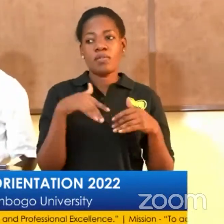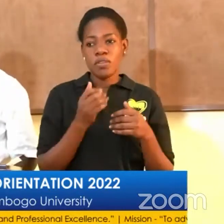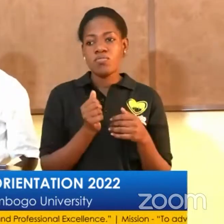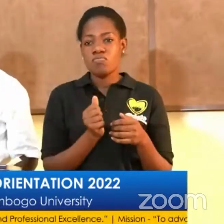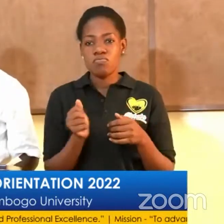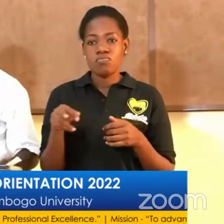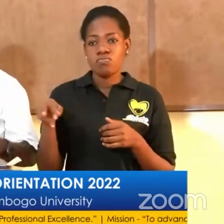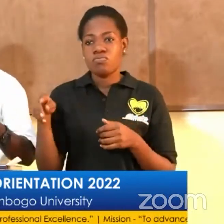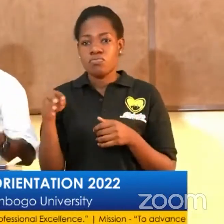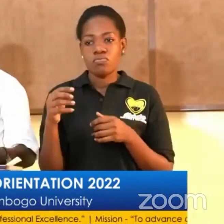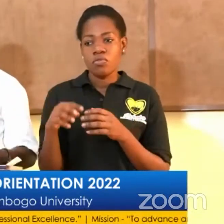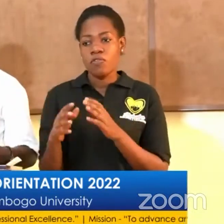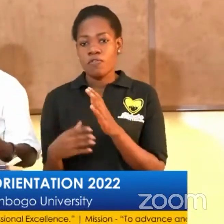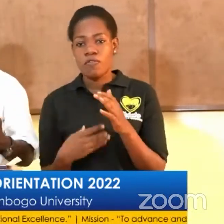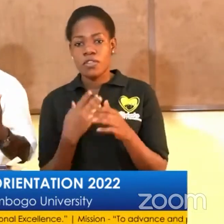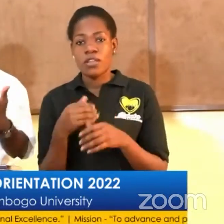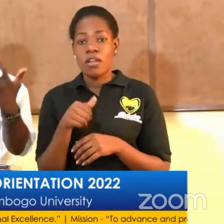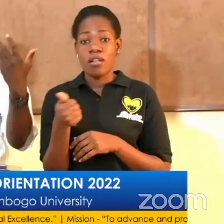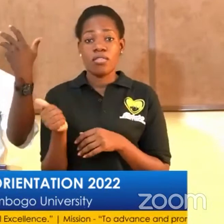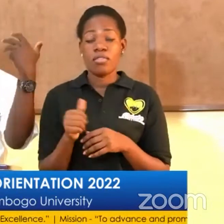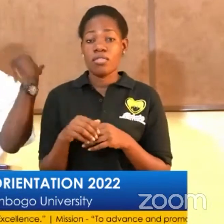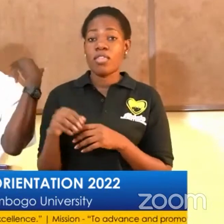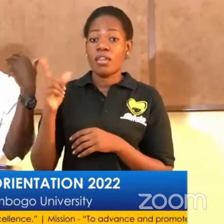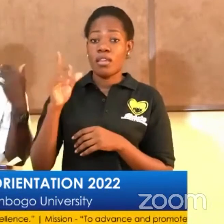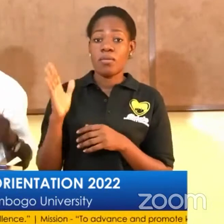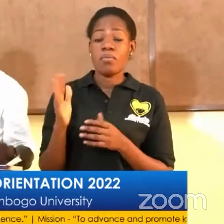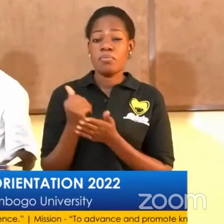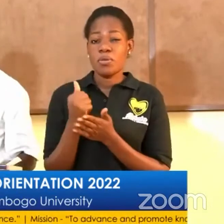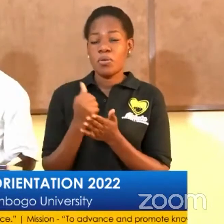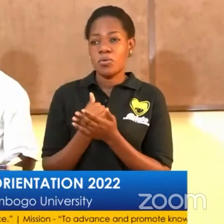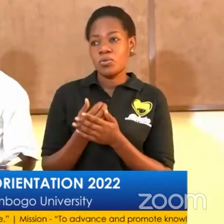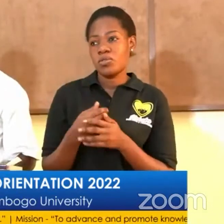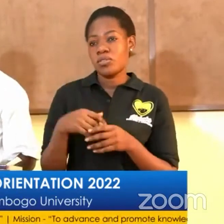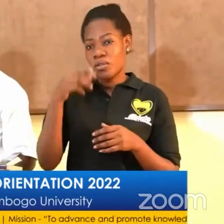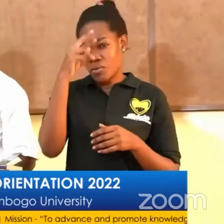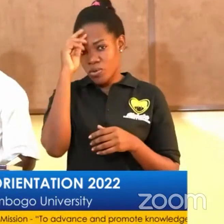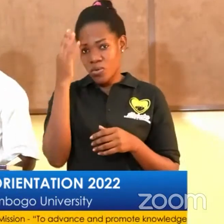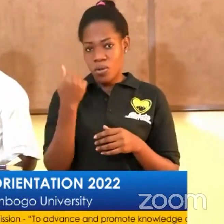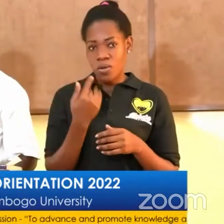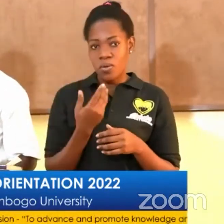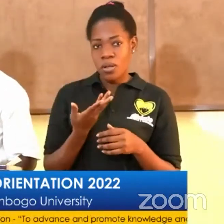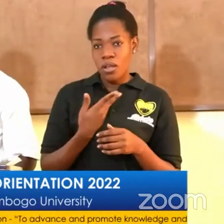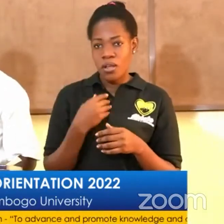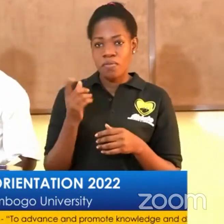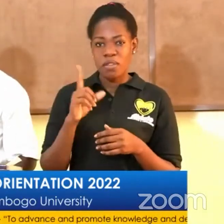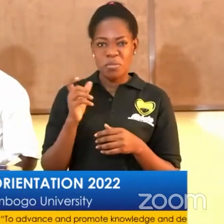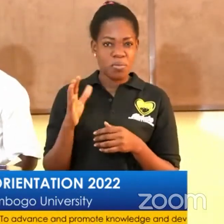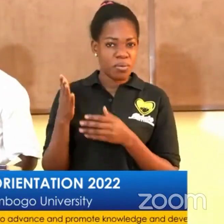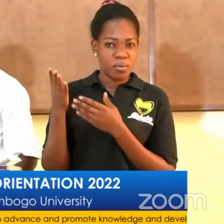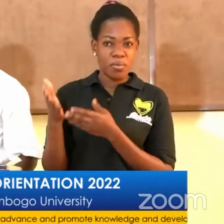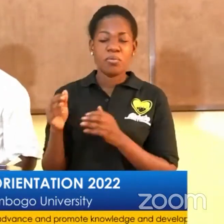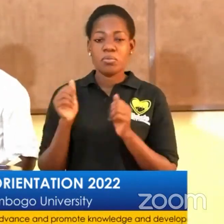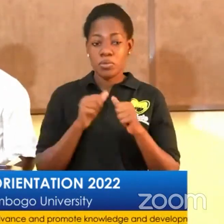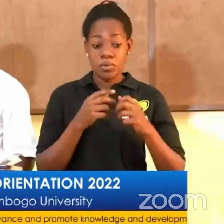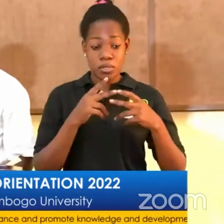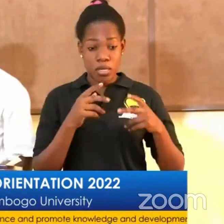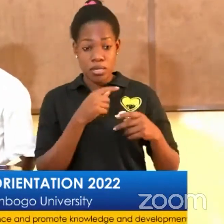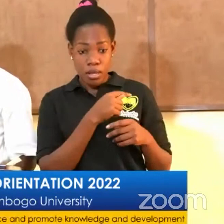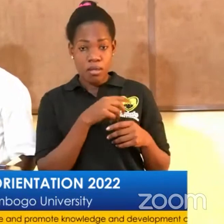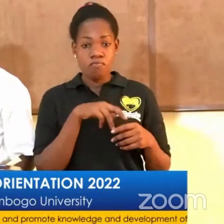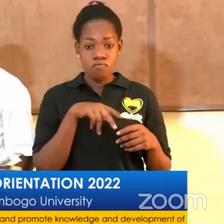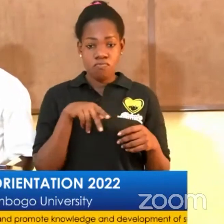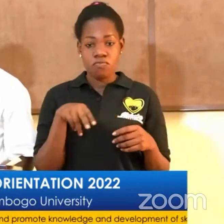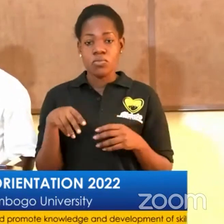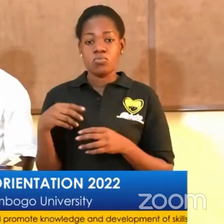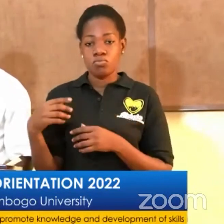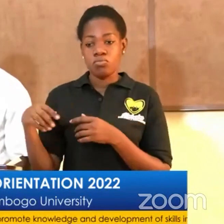libraries. Because there is a reason why we have those libraries at faculties, so you can begin from there, then you continue